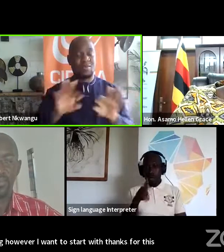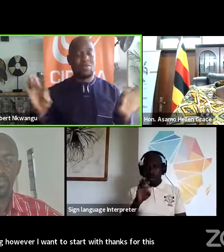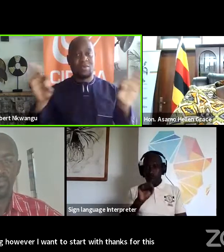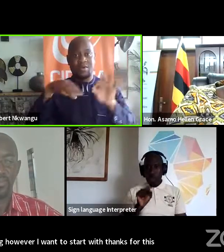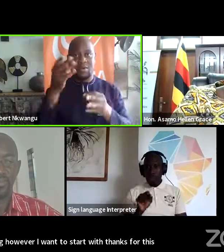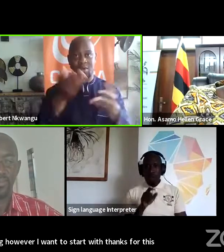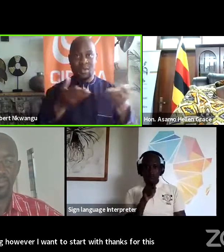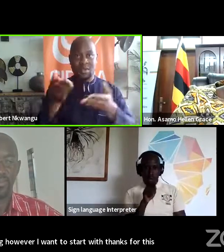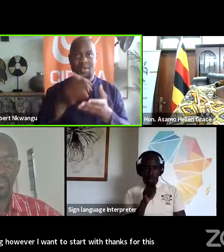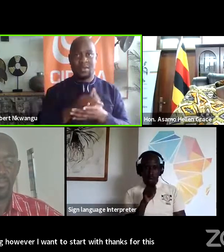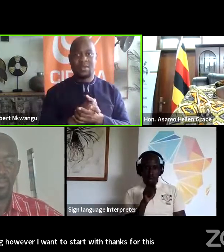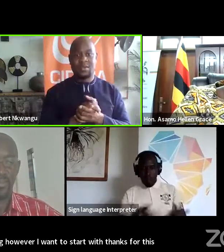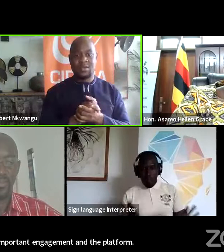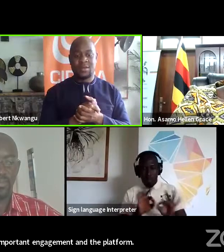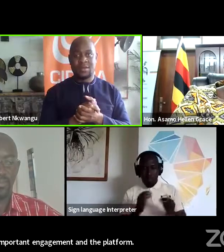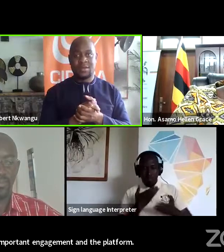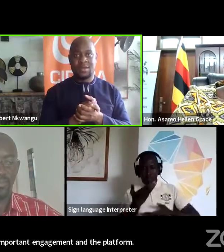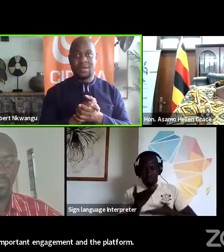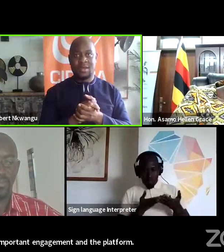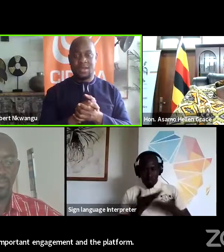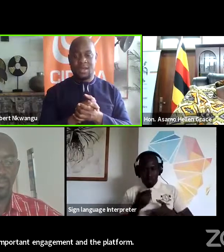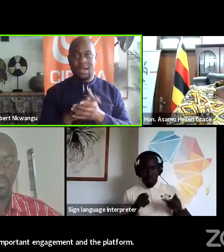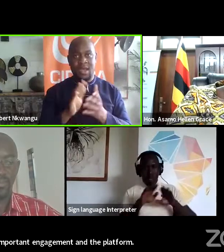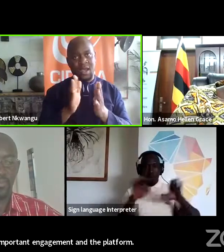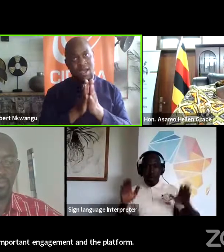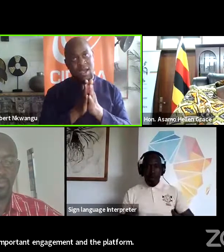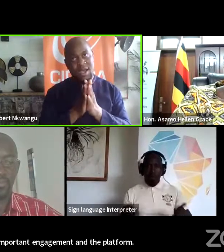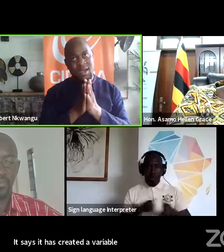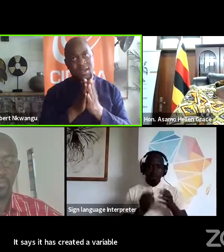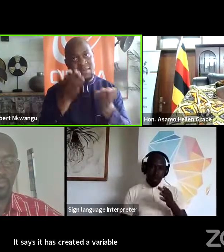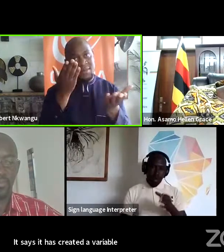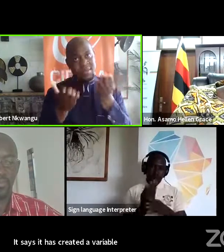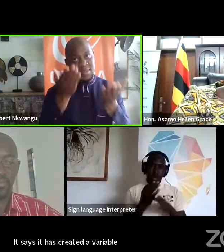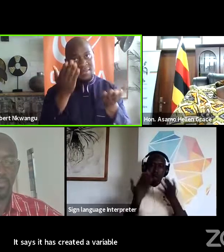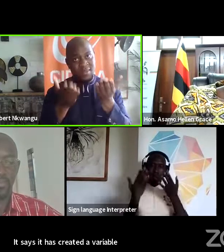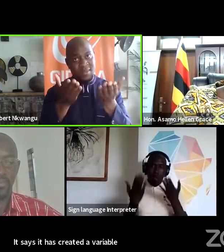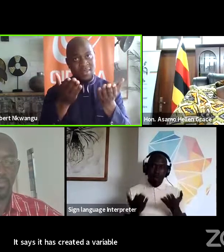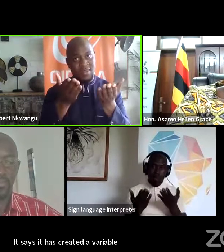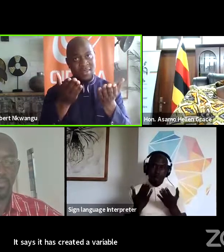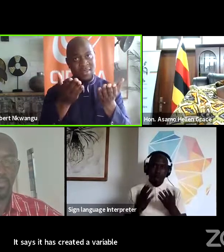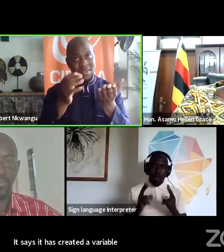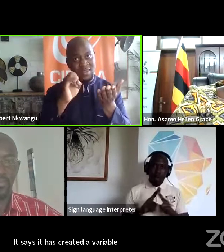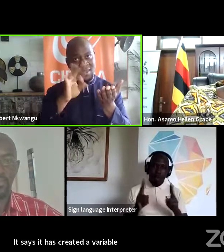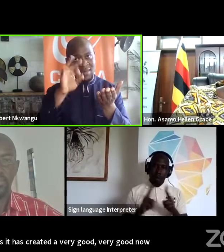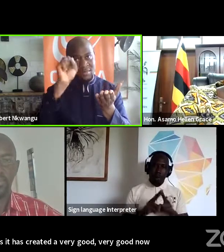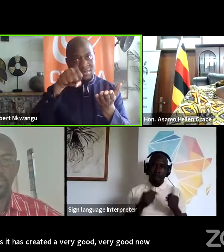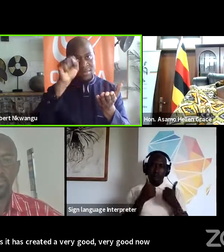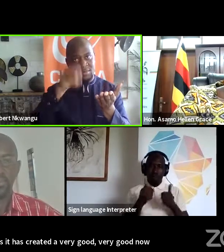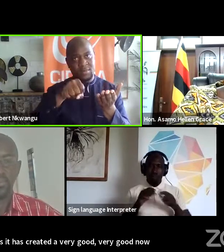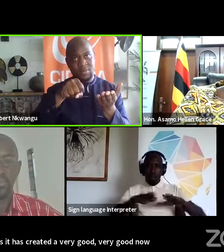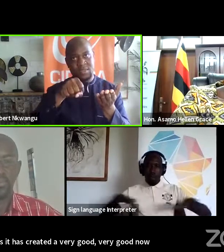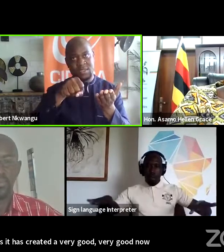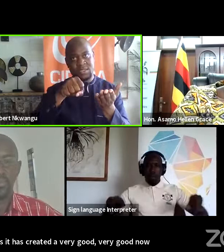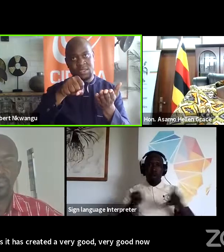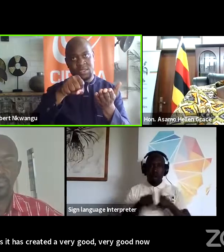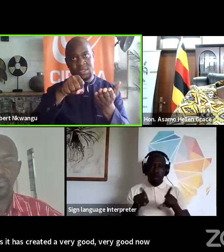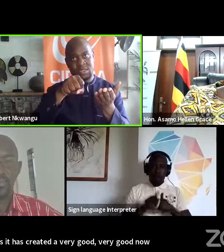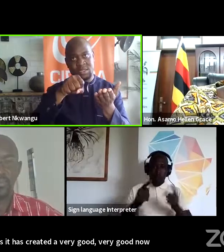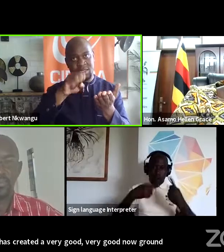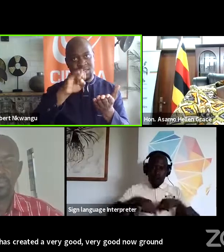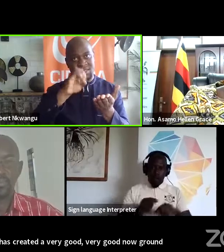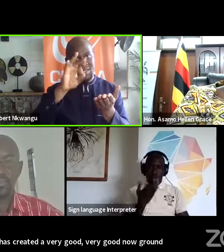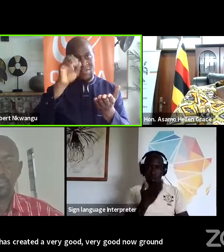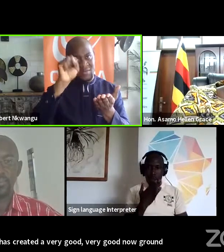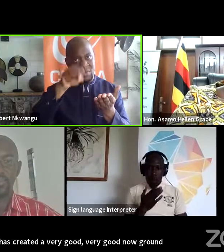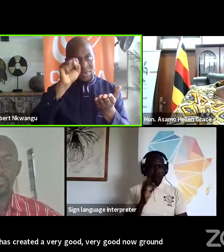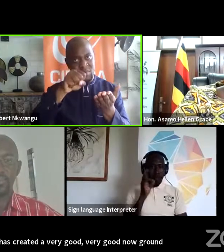platform. It has created a very good ground and for us to have fruits